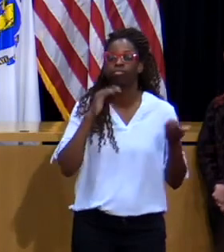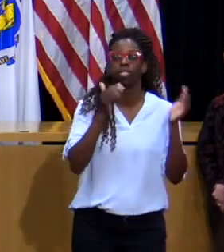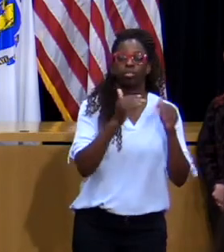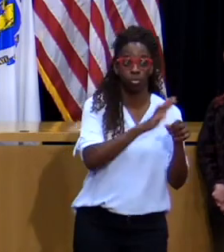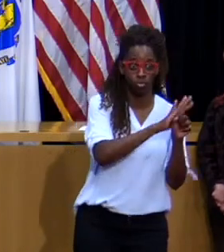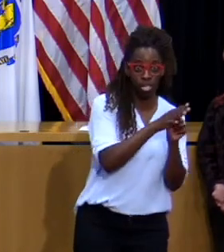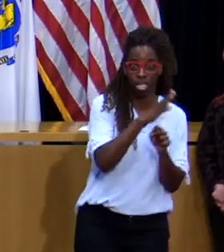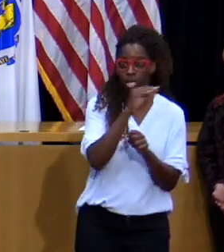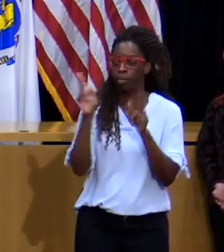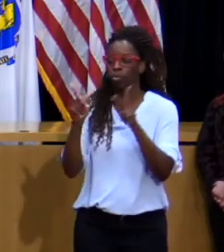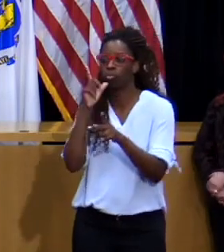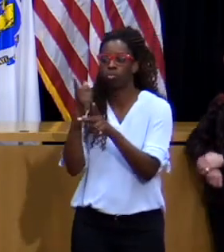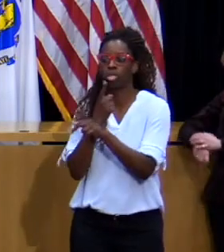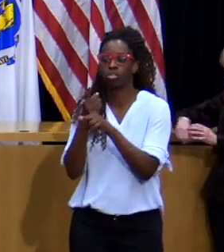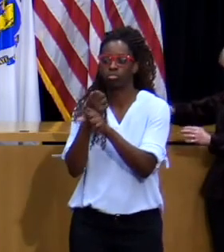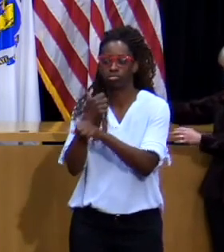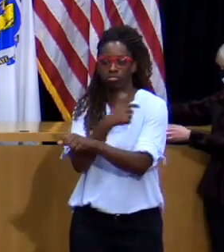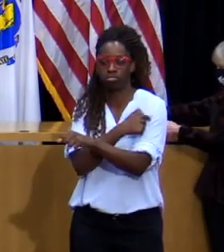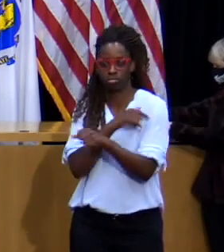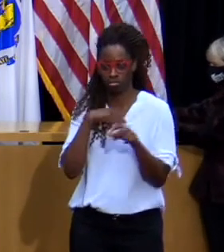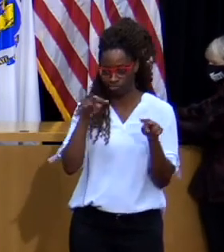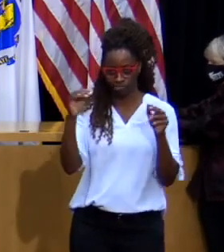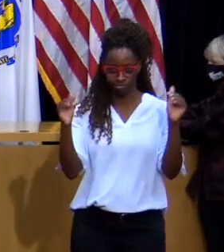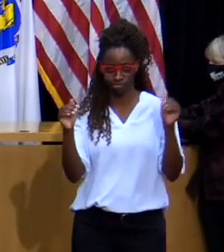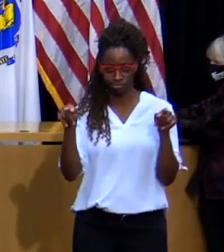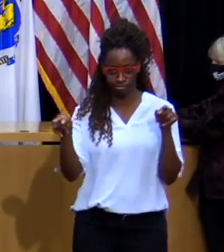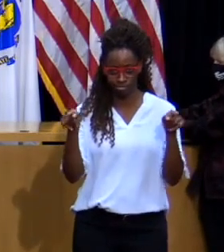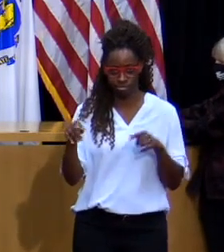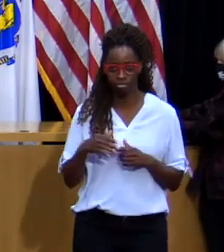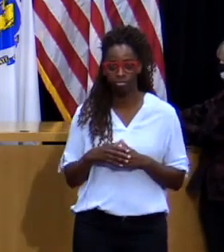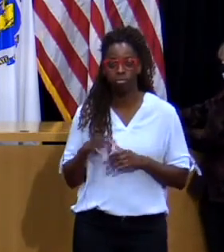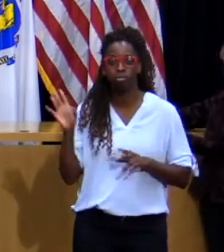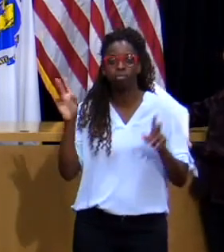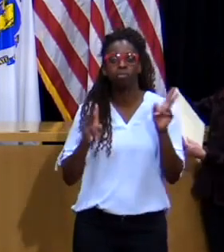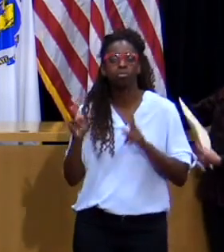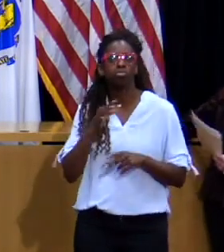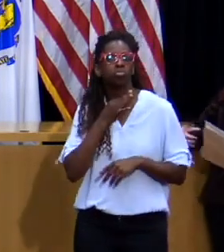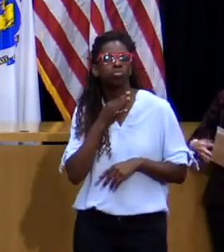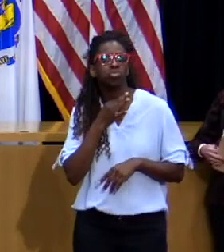let the chair speak to that one.